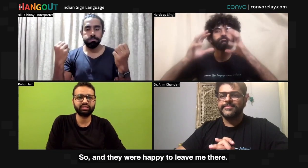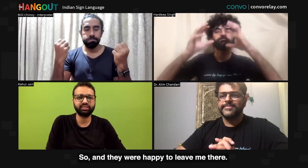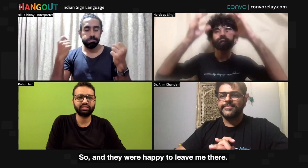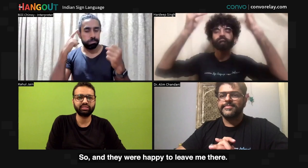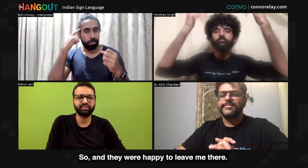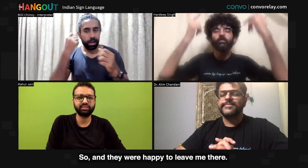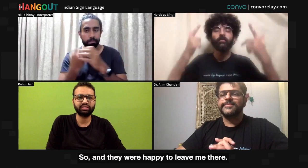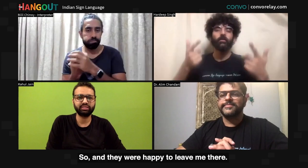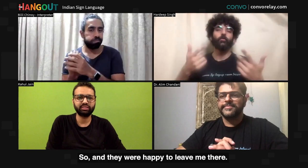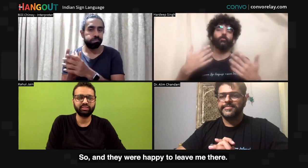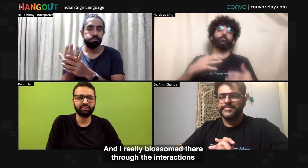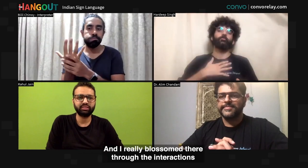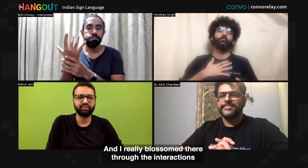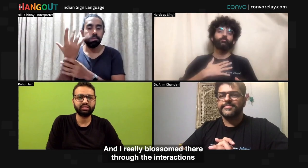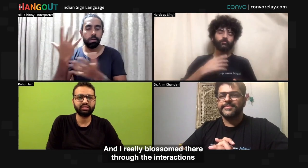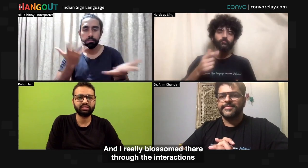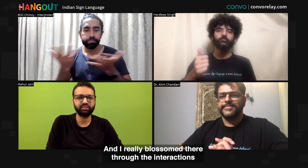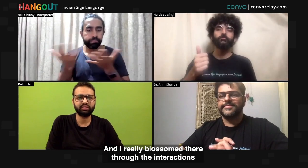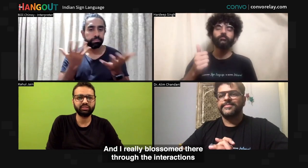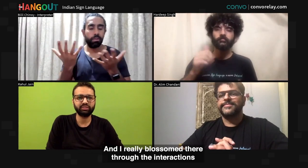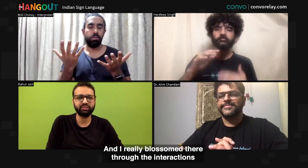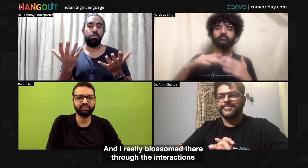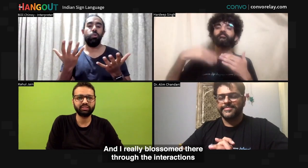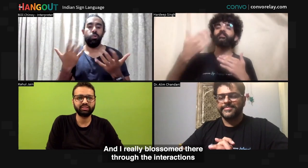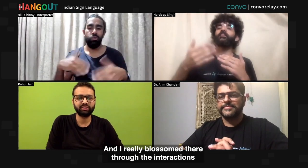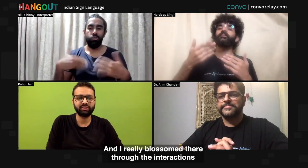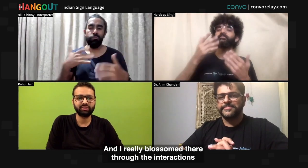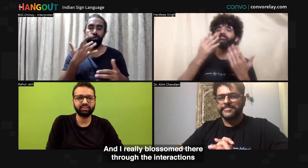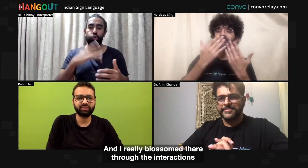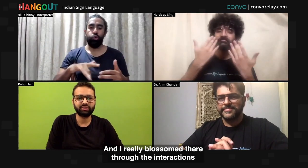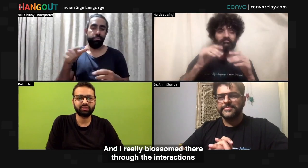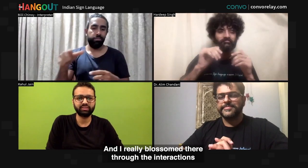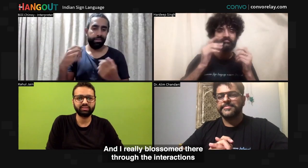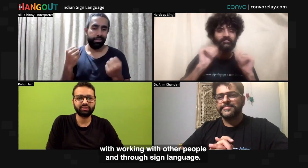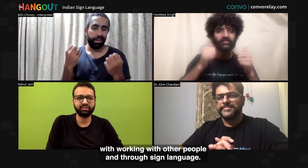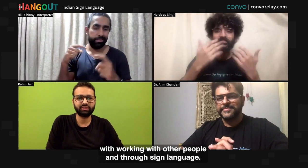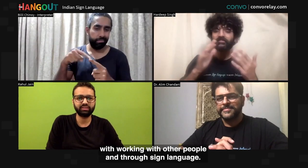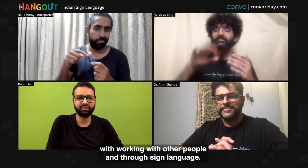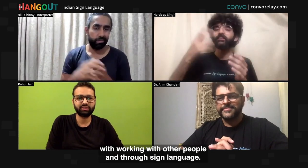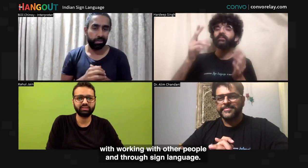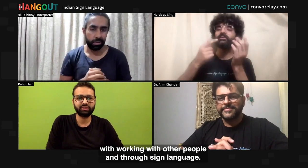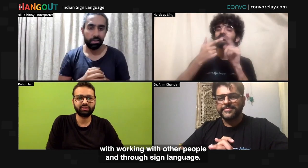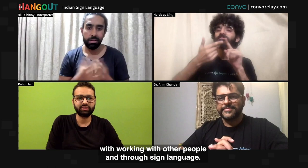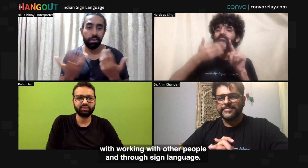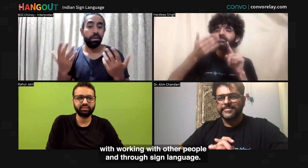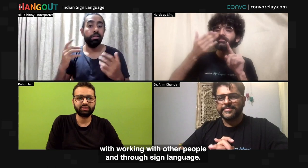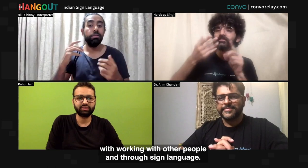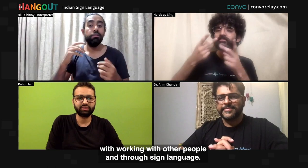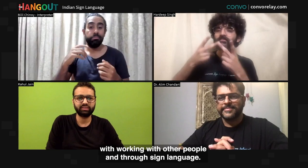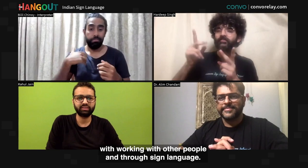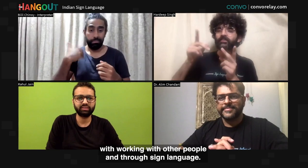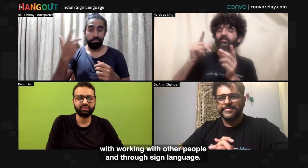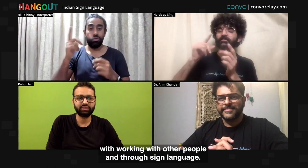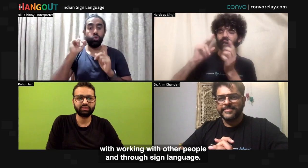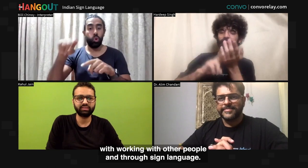they were happy to leave me there, and I really blossomed there through the interactions of working with other people and through sign language.